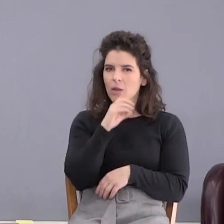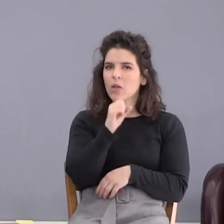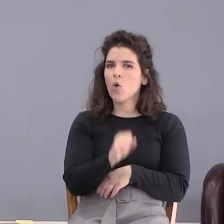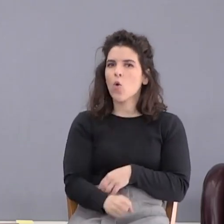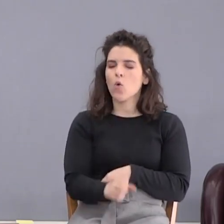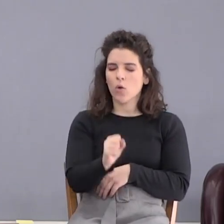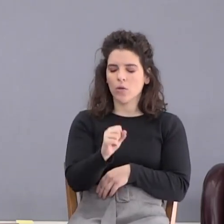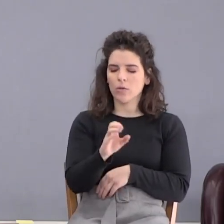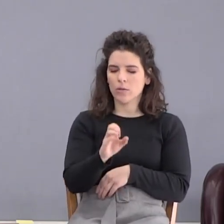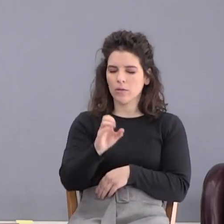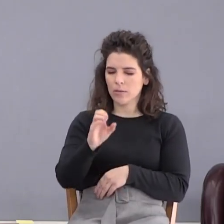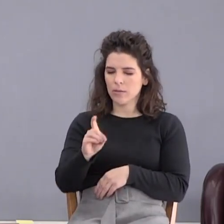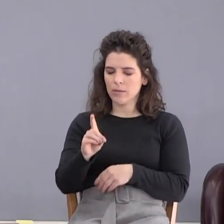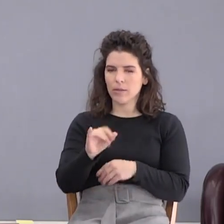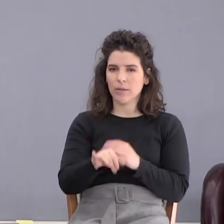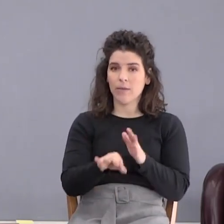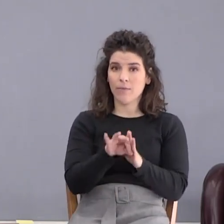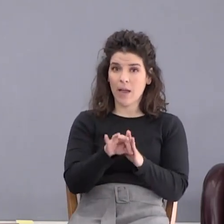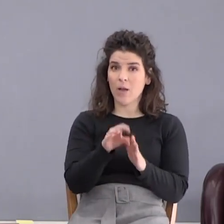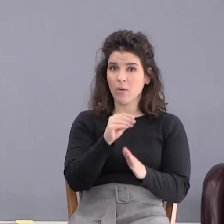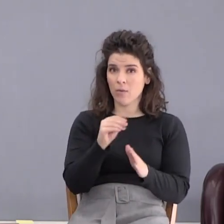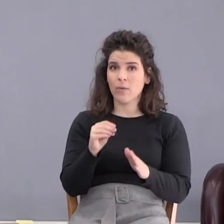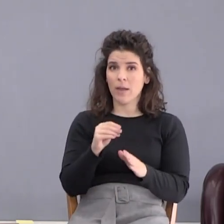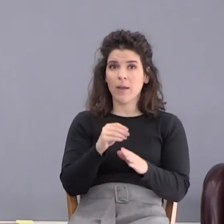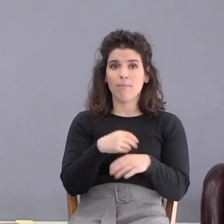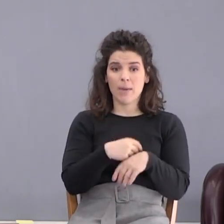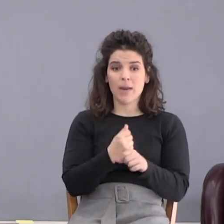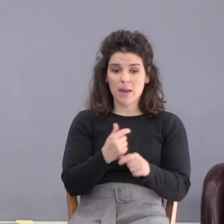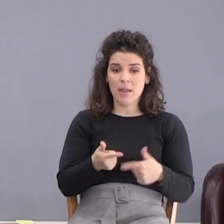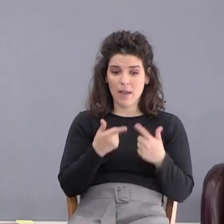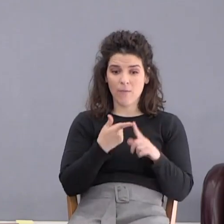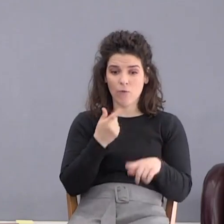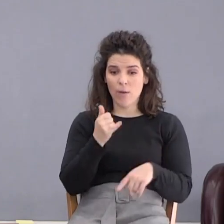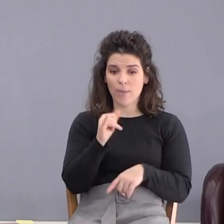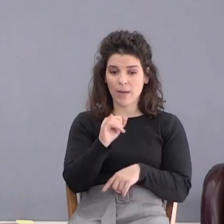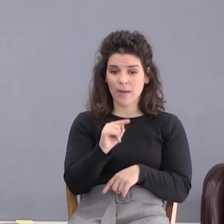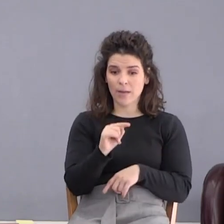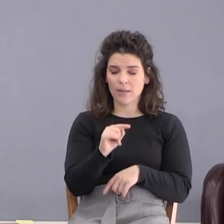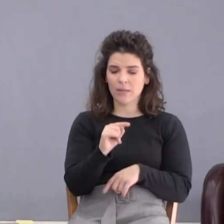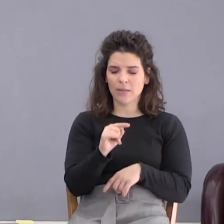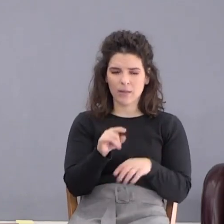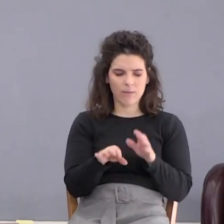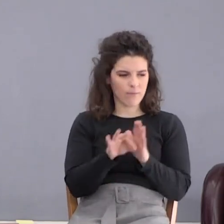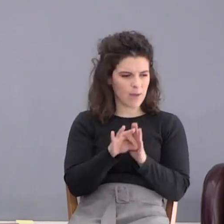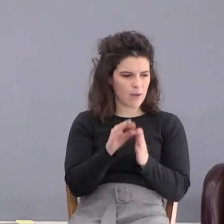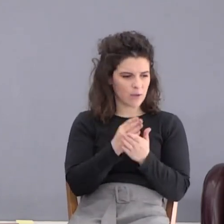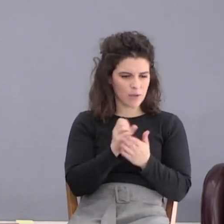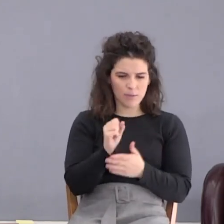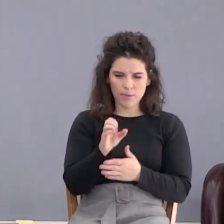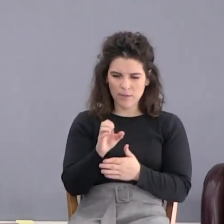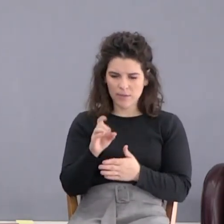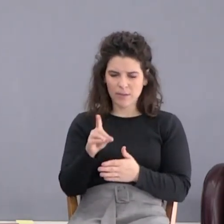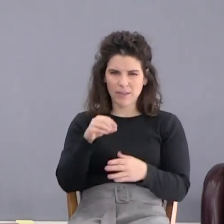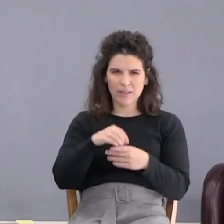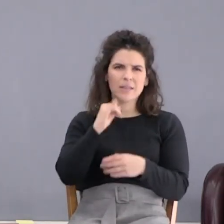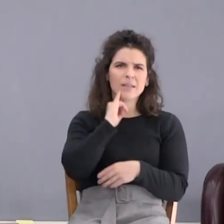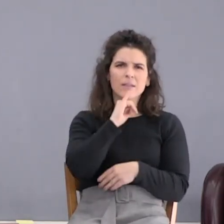oldest seed that they ever found and they actually germinated, they found some seeds in